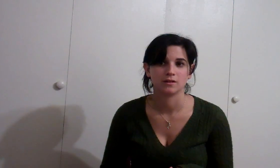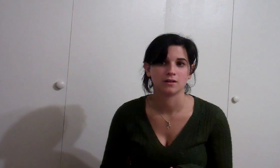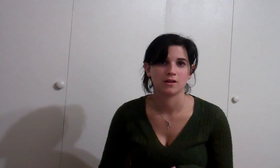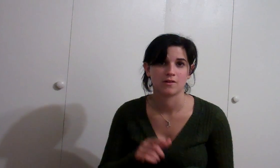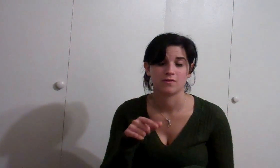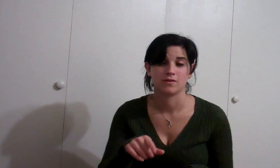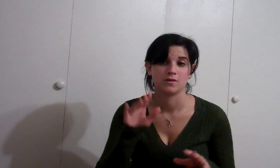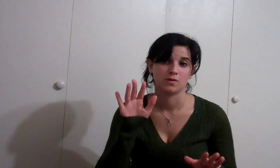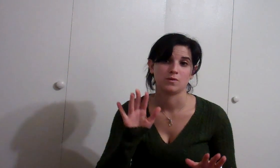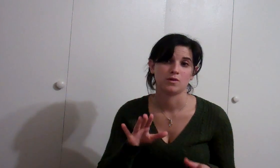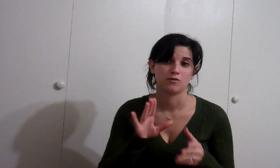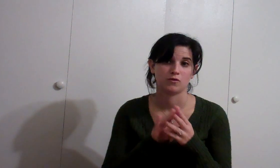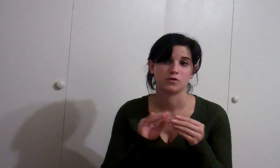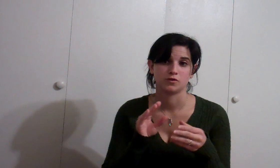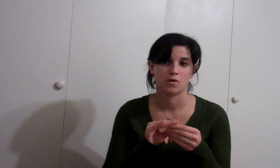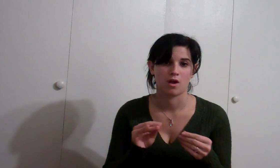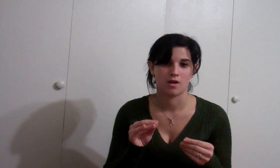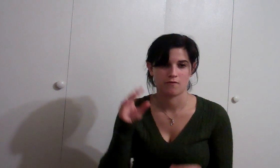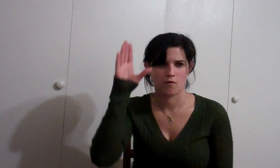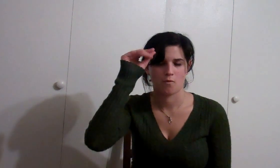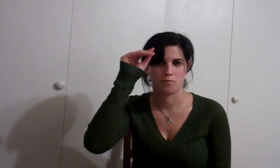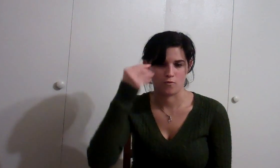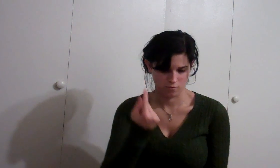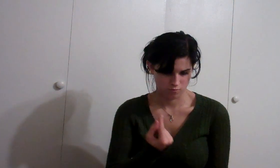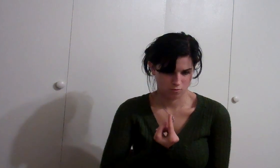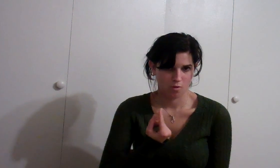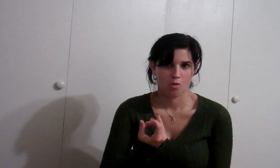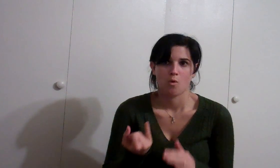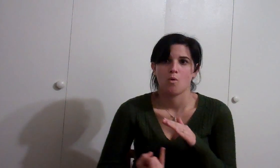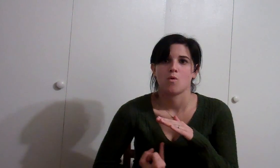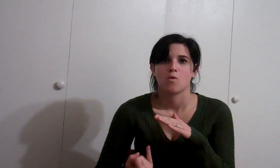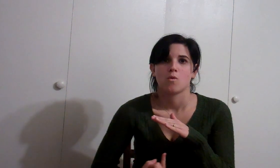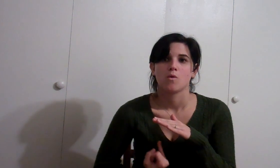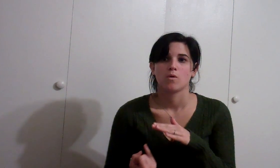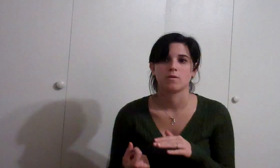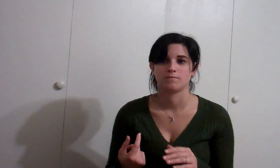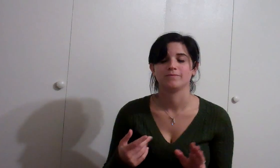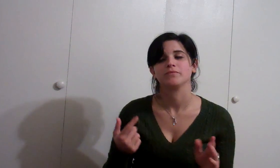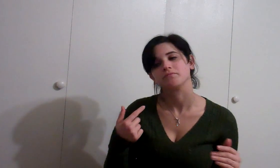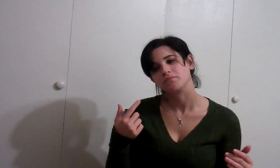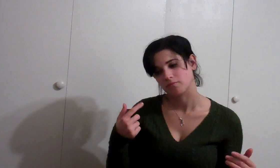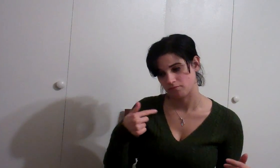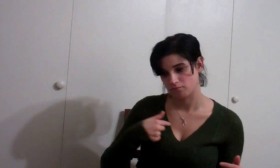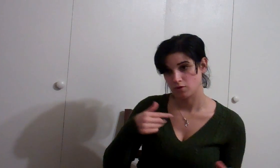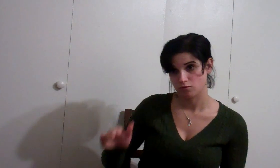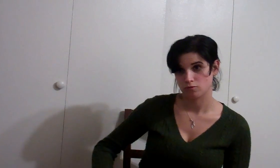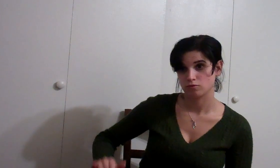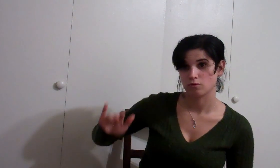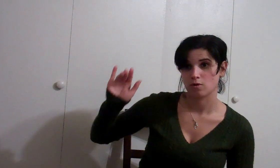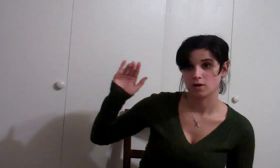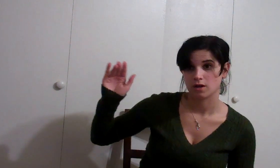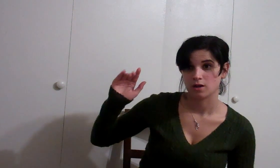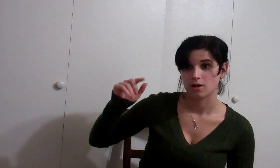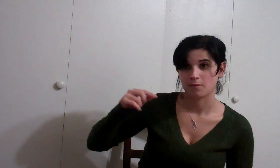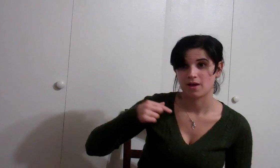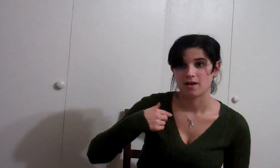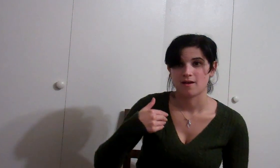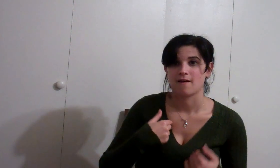was so isolated. And as a child, I had terrible asthma. And I was in the early 40s, and I was always isolated. I was never allowed